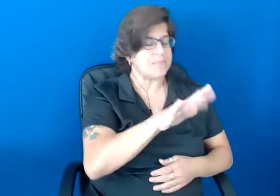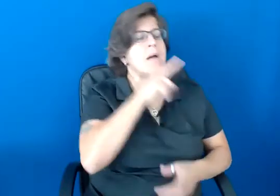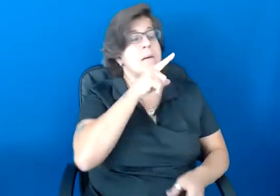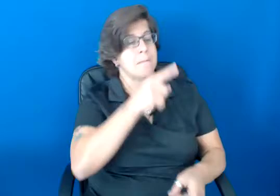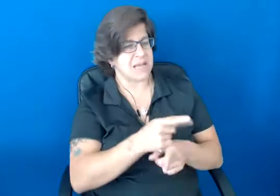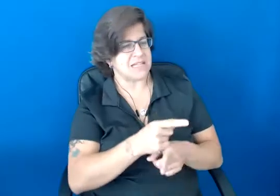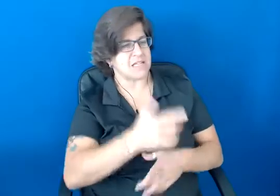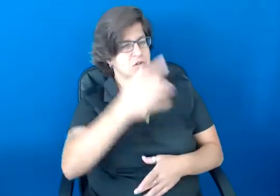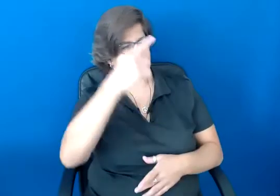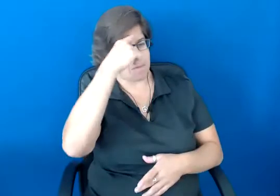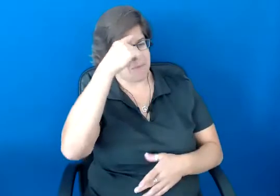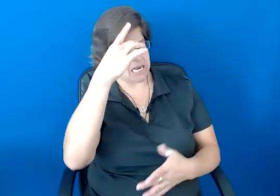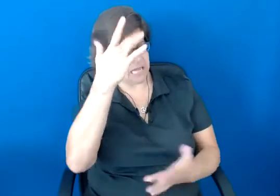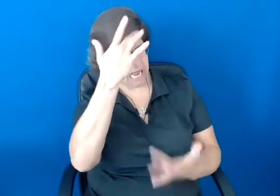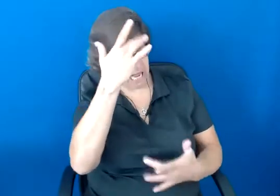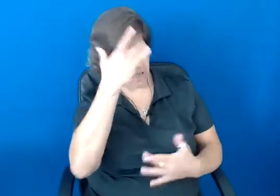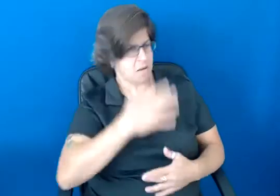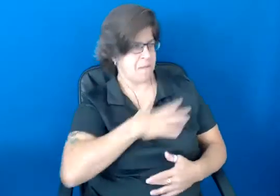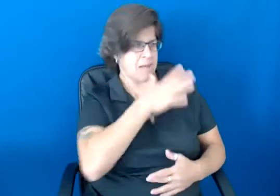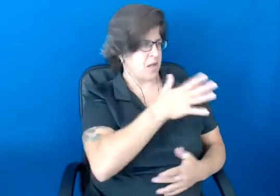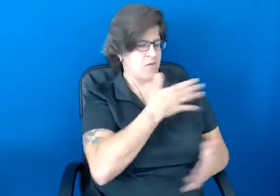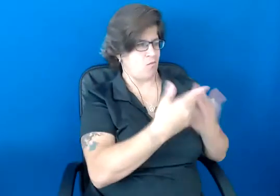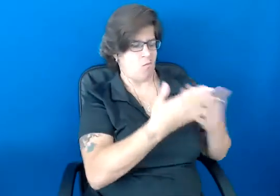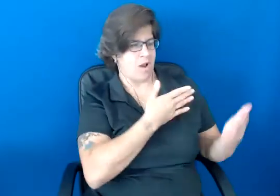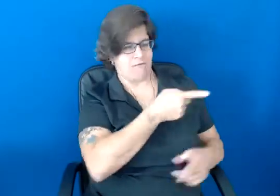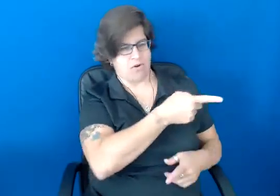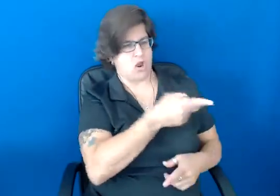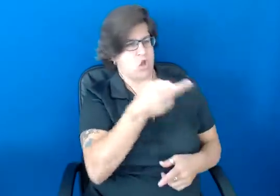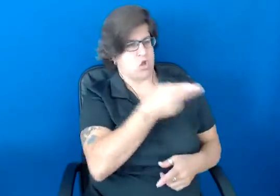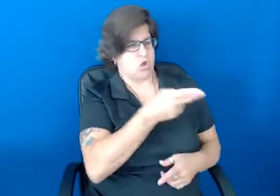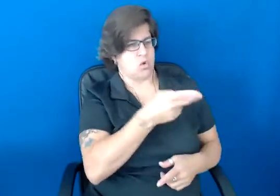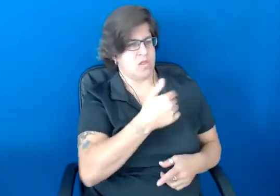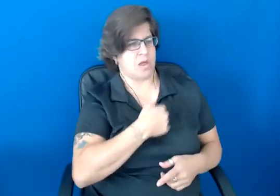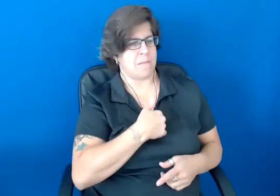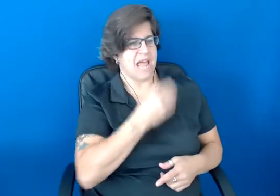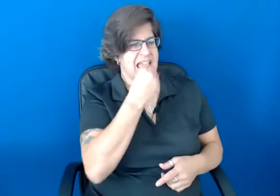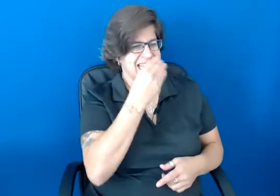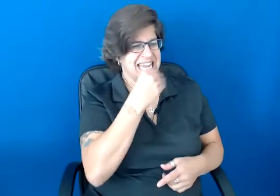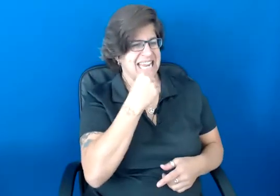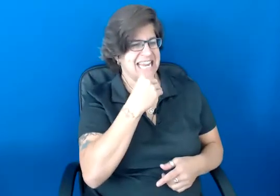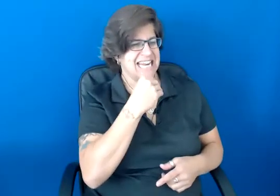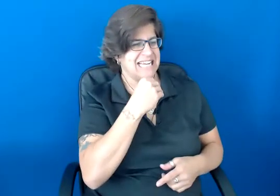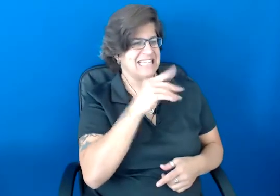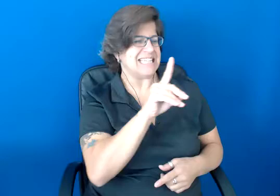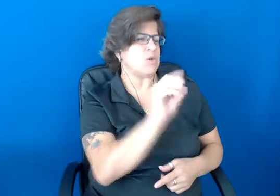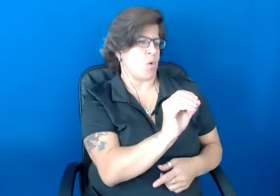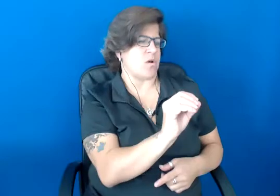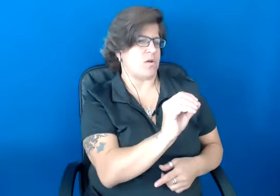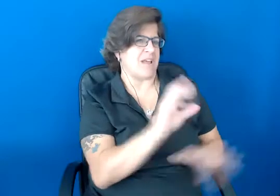my sister was mentally ill. My mother's, whatever she was, both had very severe eating disorders. It was a